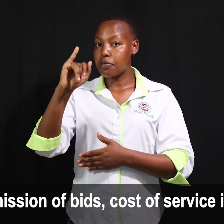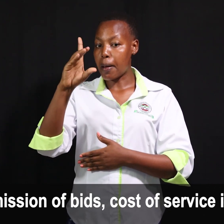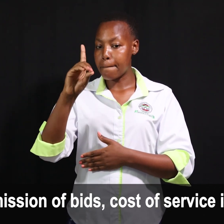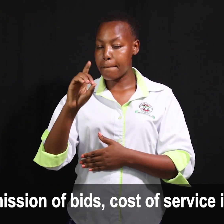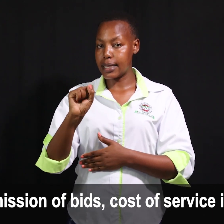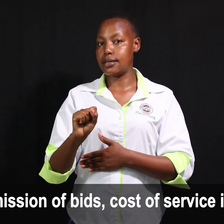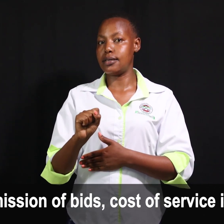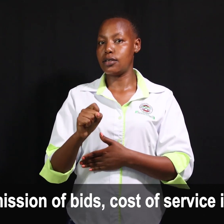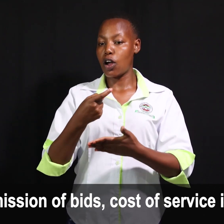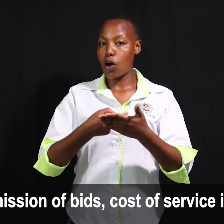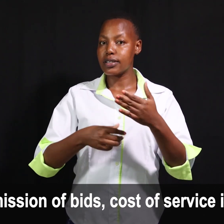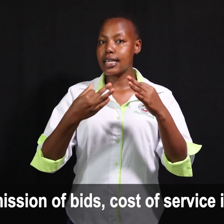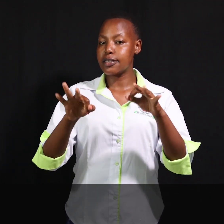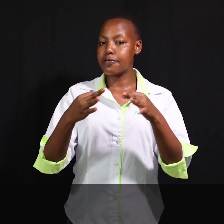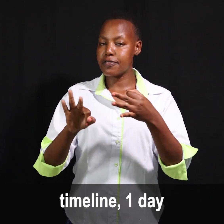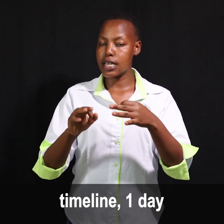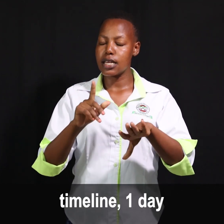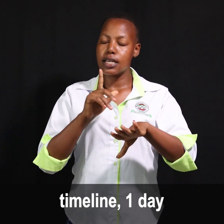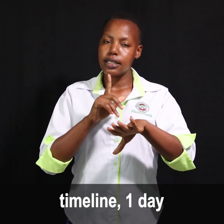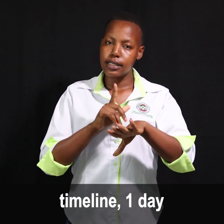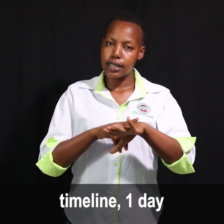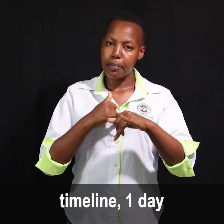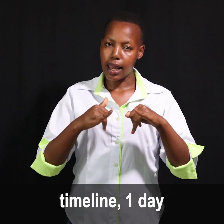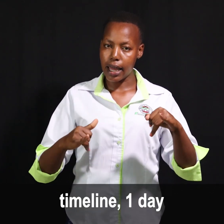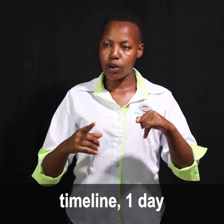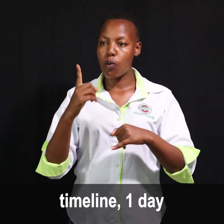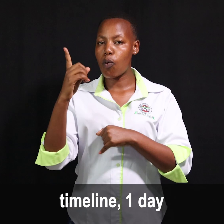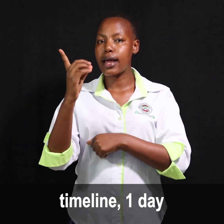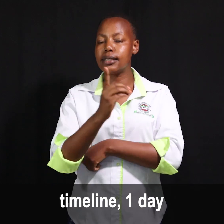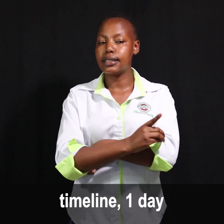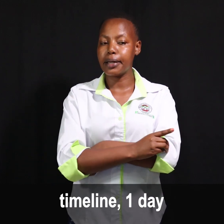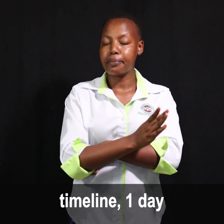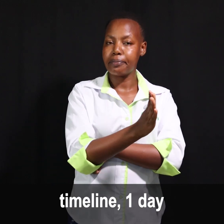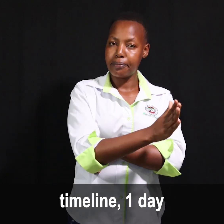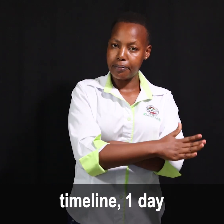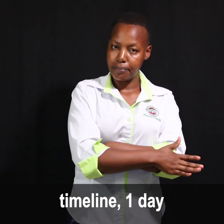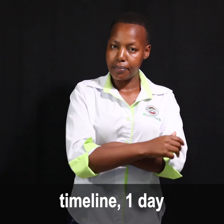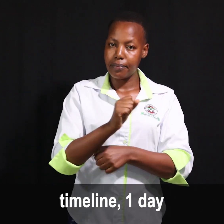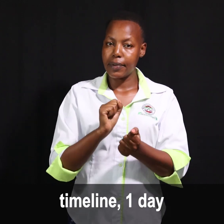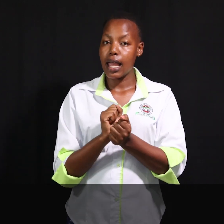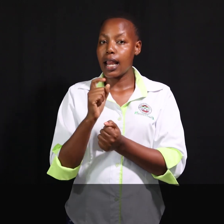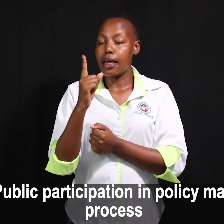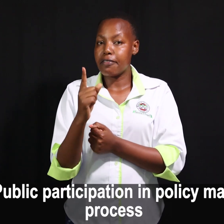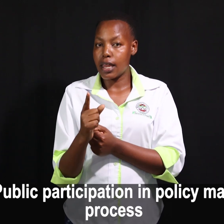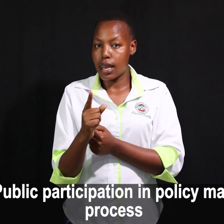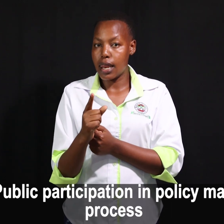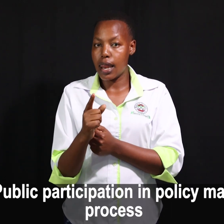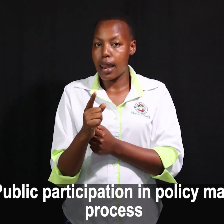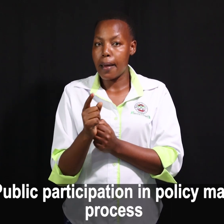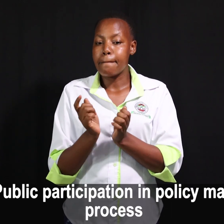of service is free. Timeline 1 day. 11. Public participation in